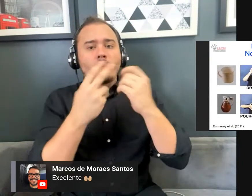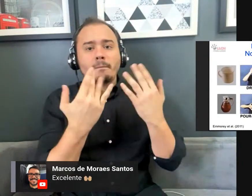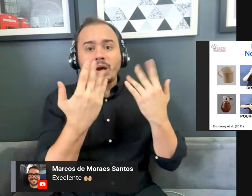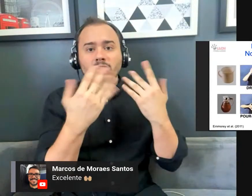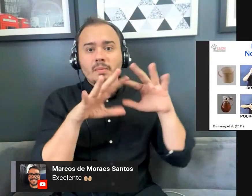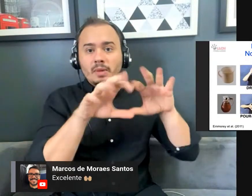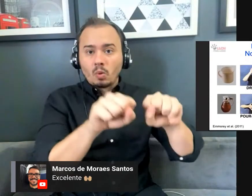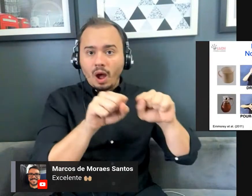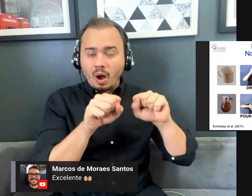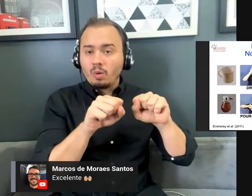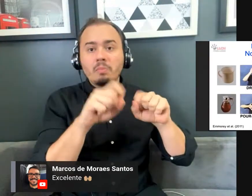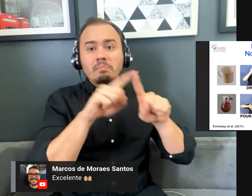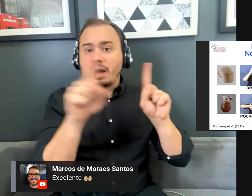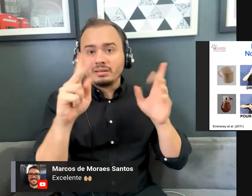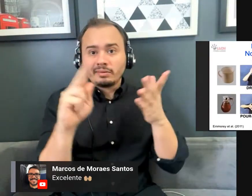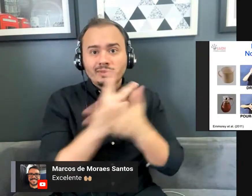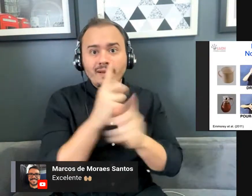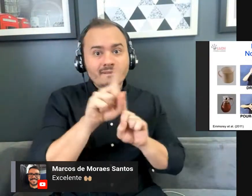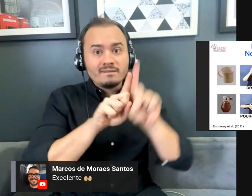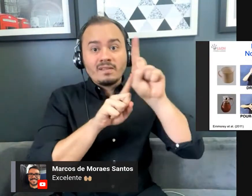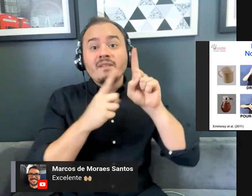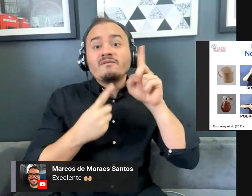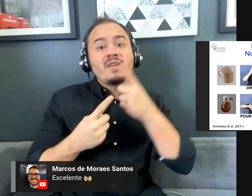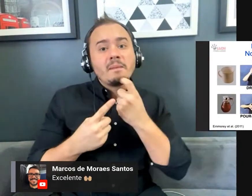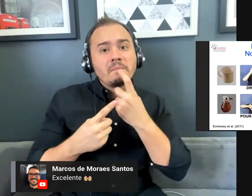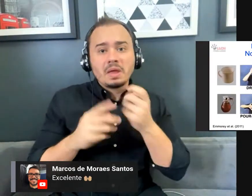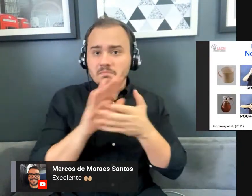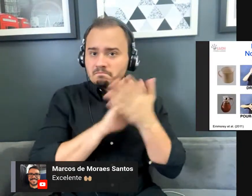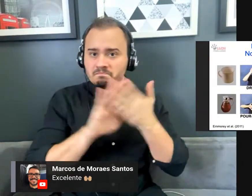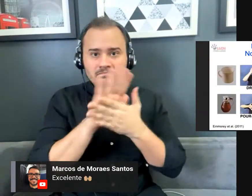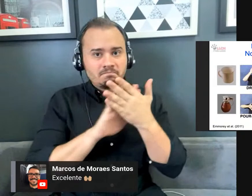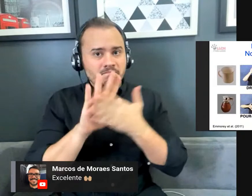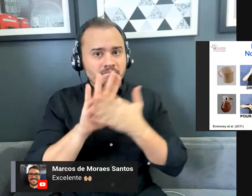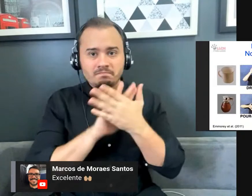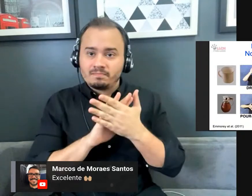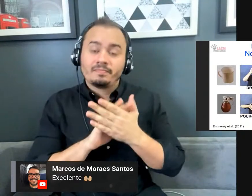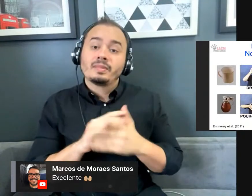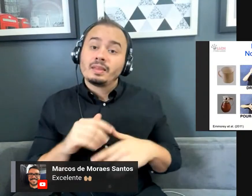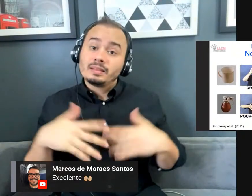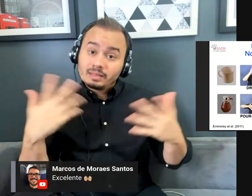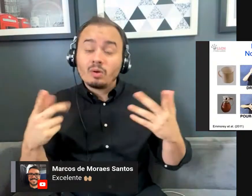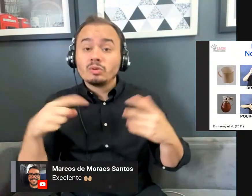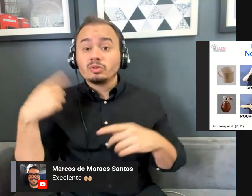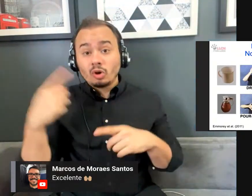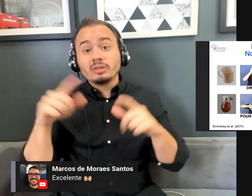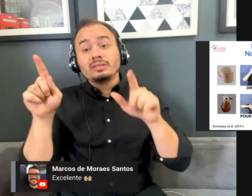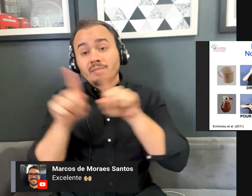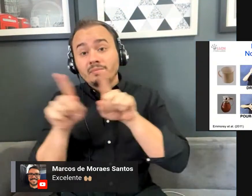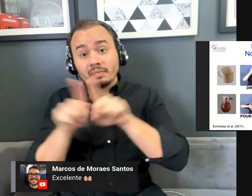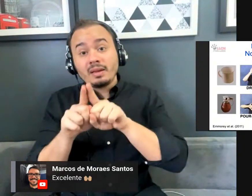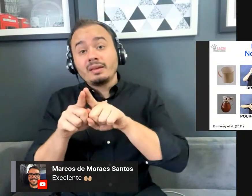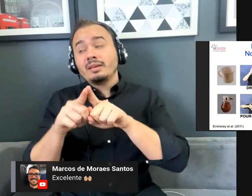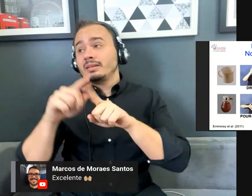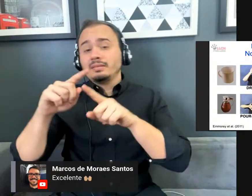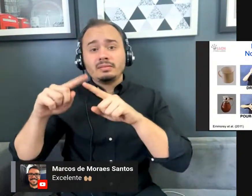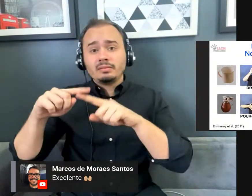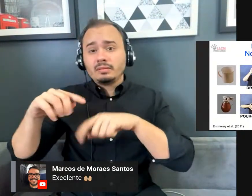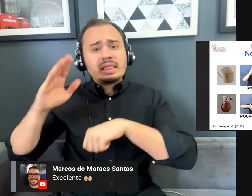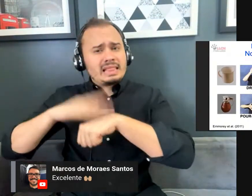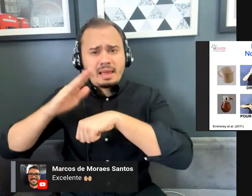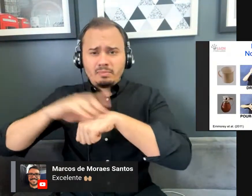and we don't. Okay? And this actually replicates a different experiment where participants were naming